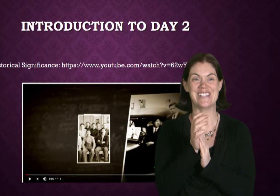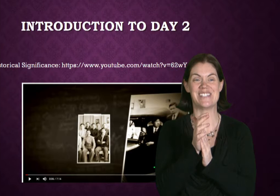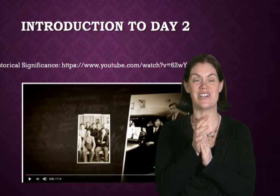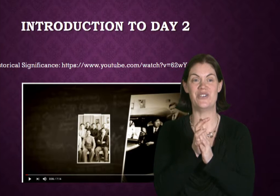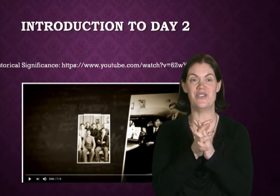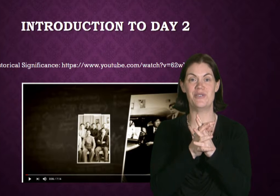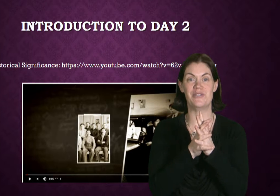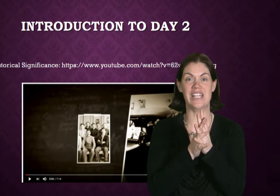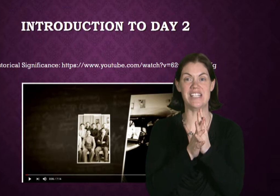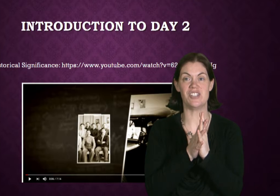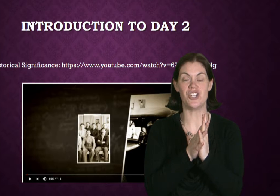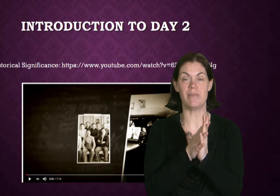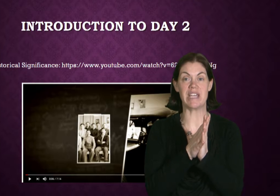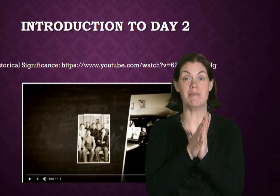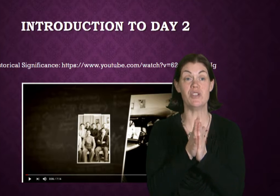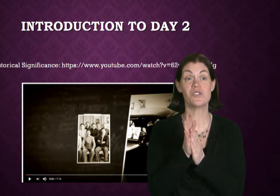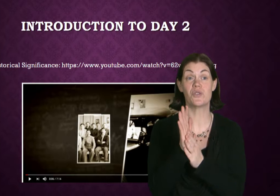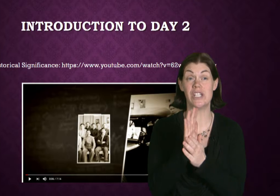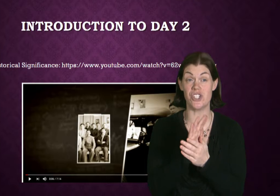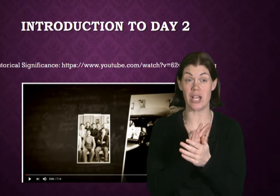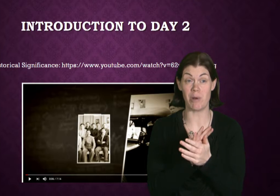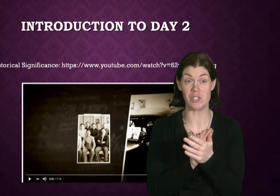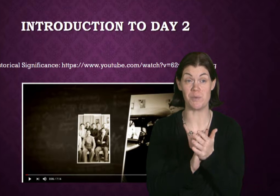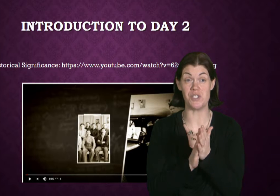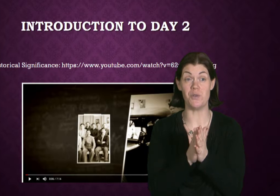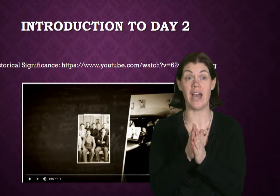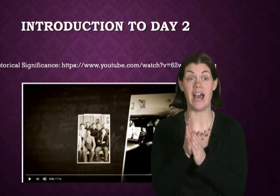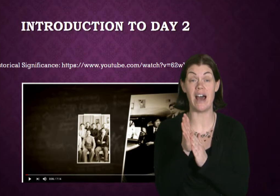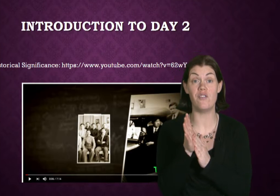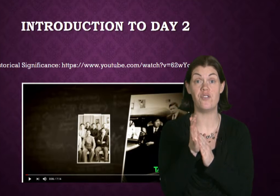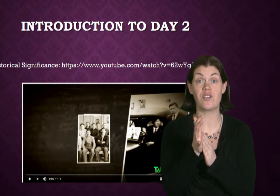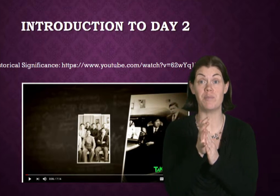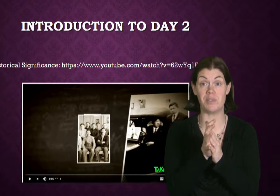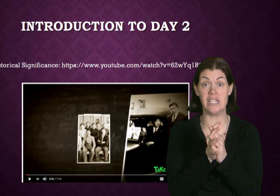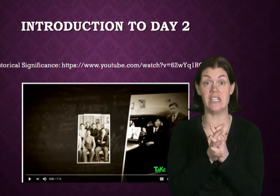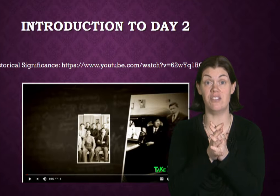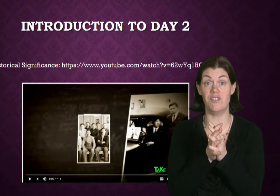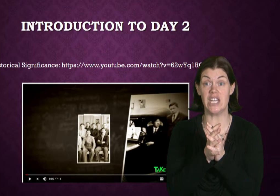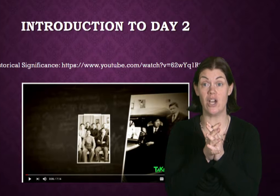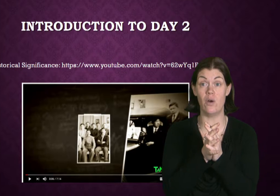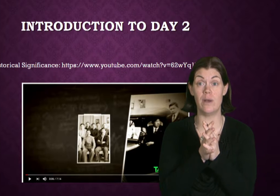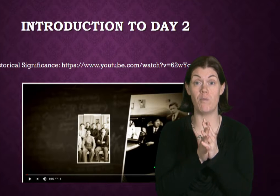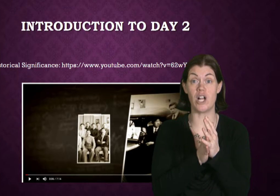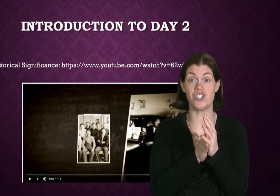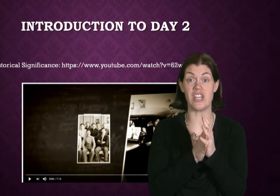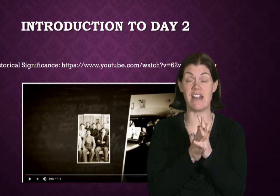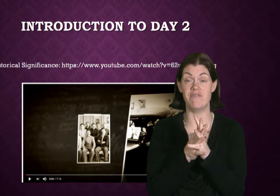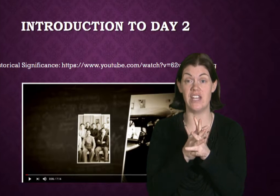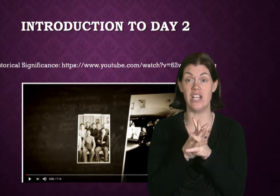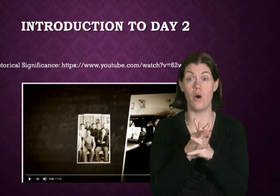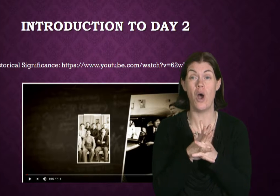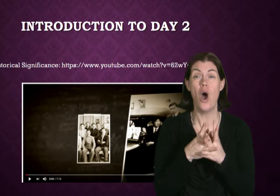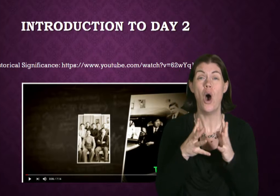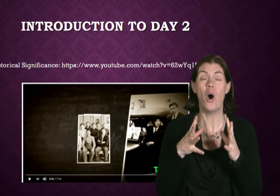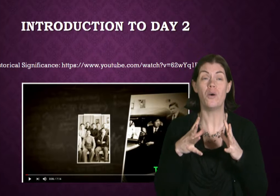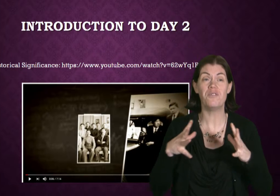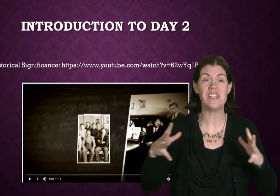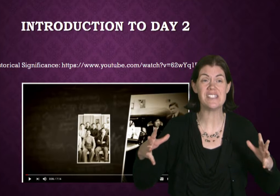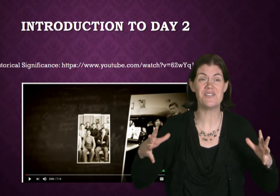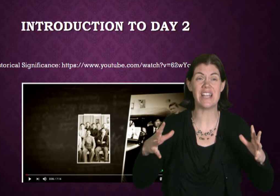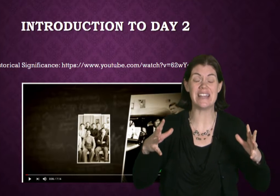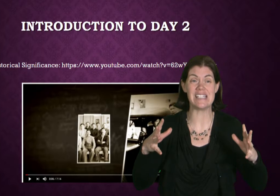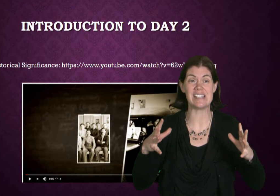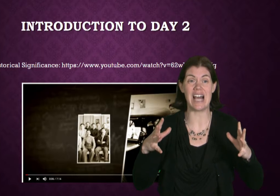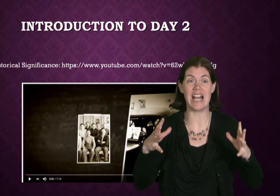All right, so ladies and gentlemen, give me those green check marks once you have completed the video and watched that video.